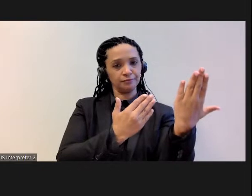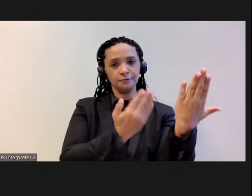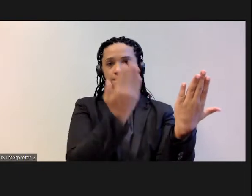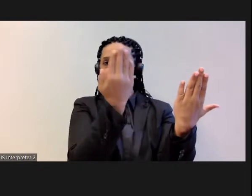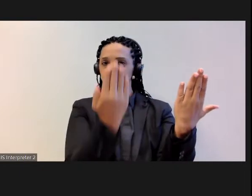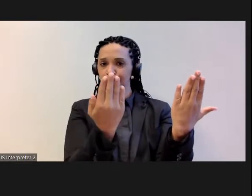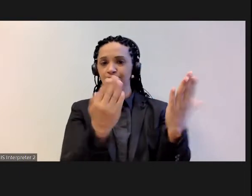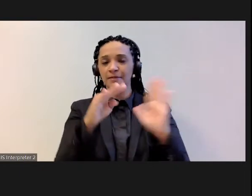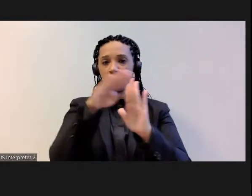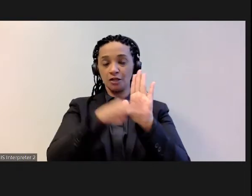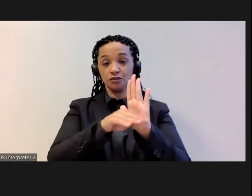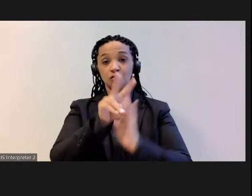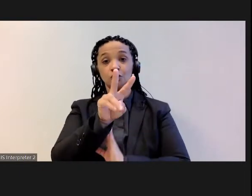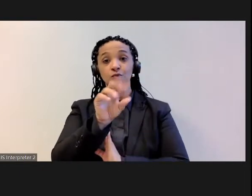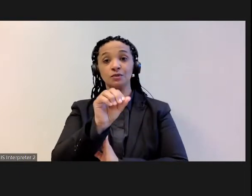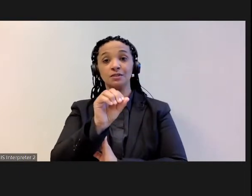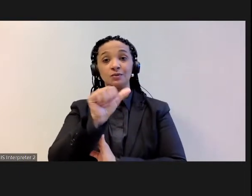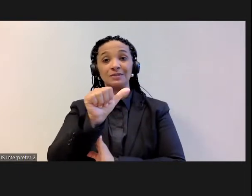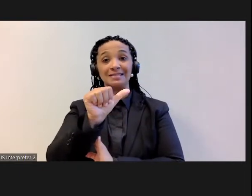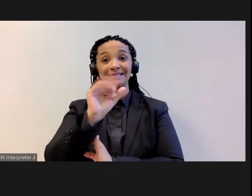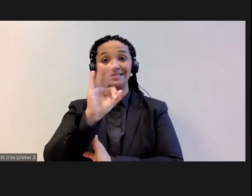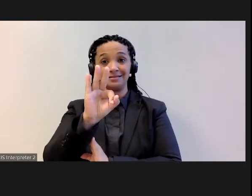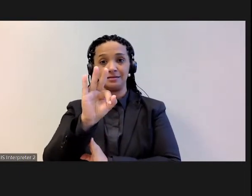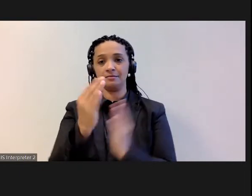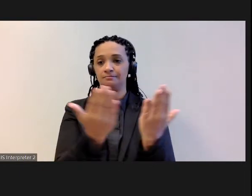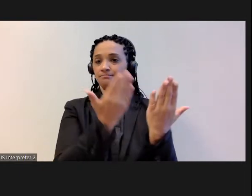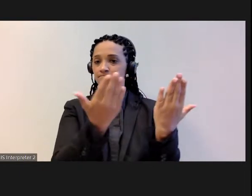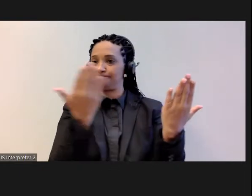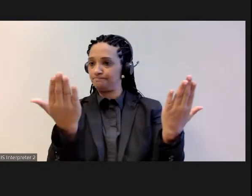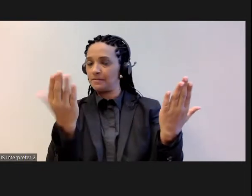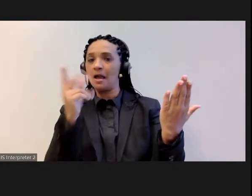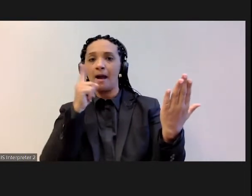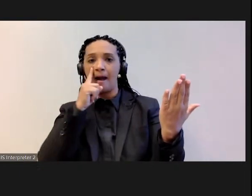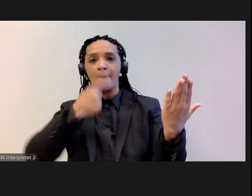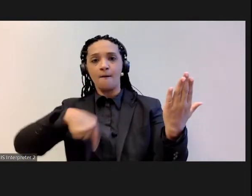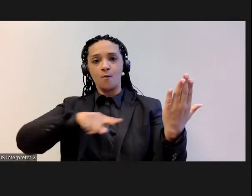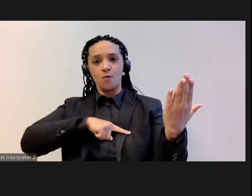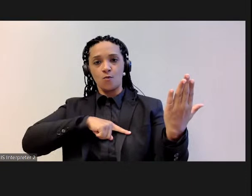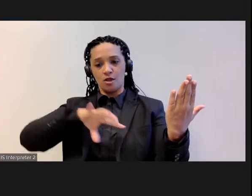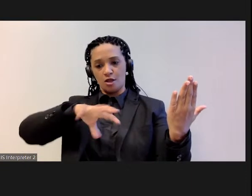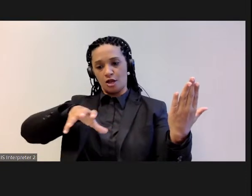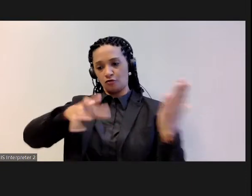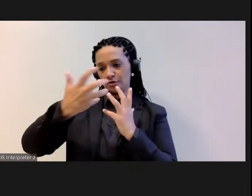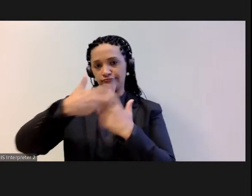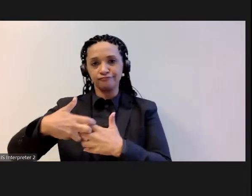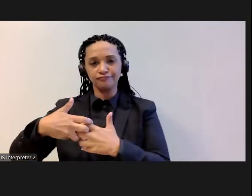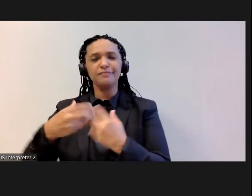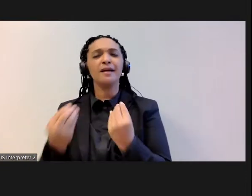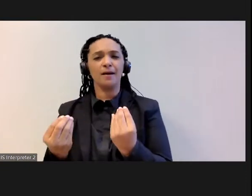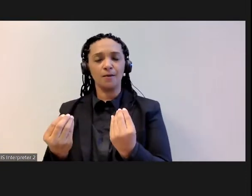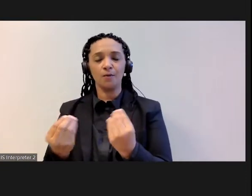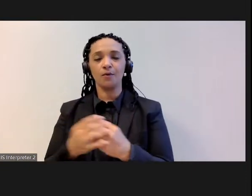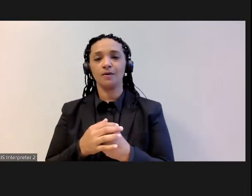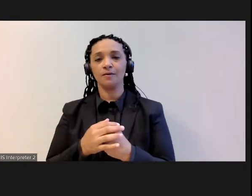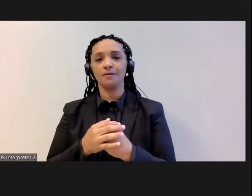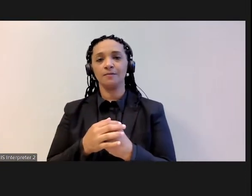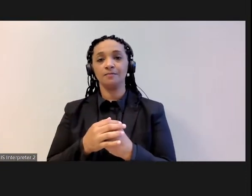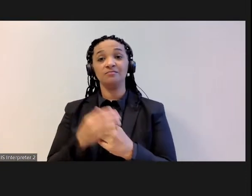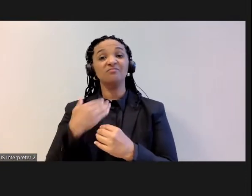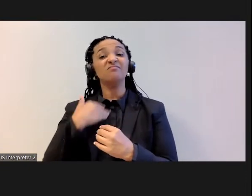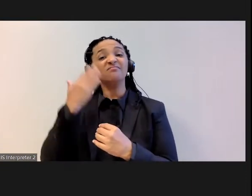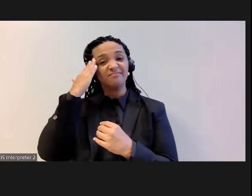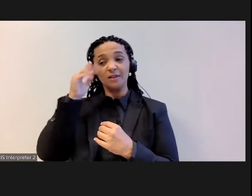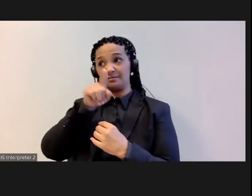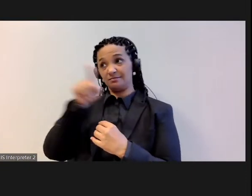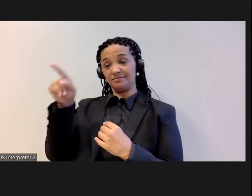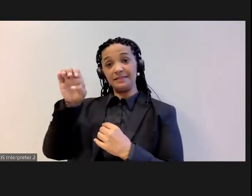development plans. So I believe that ECA is still providing this technical support.